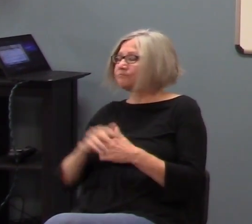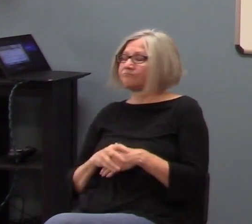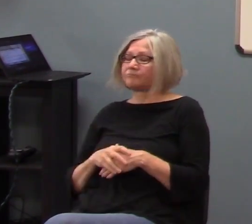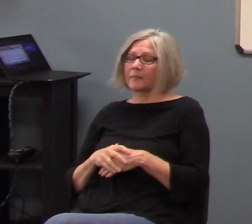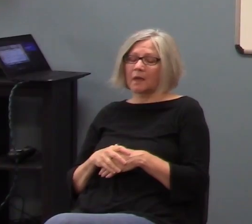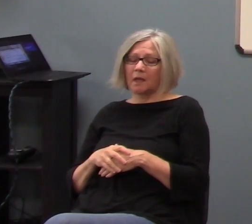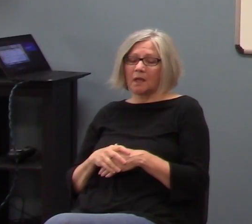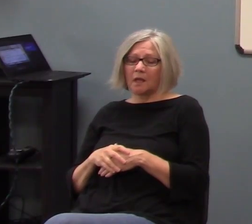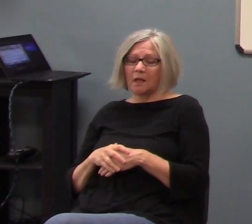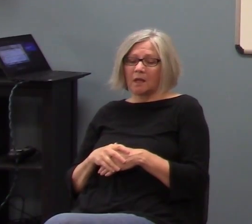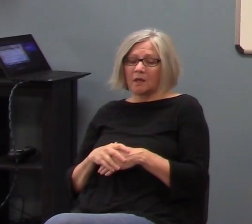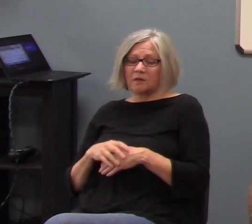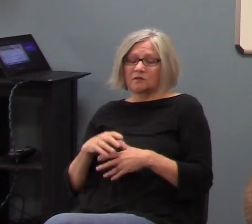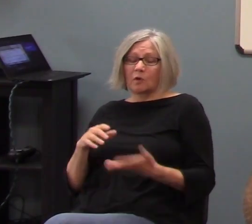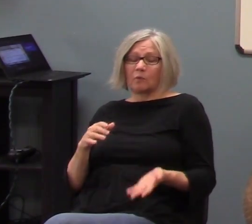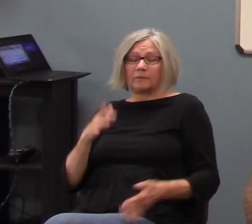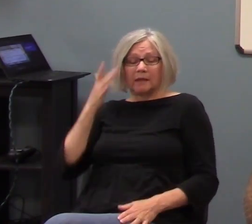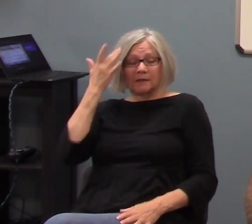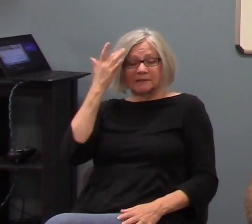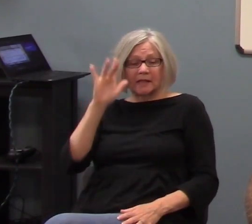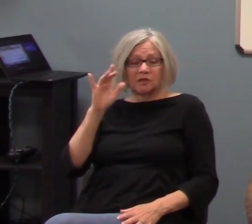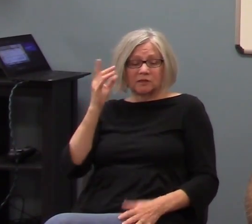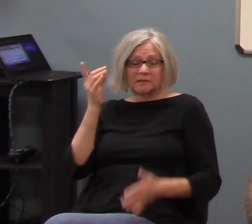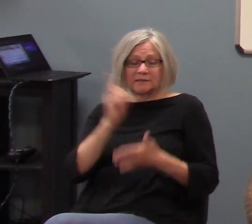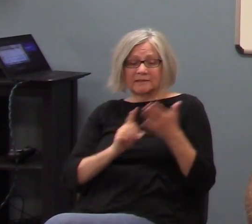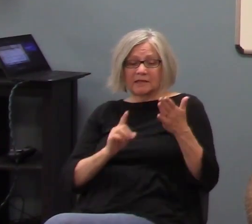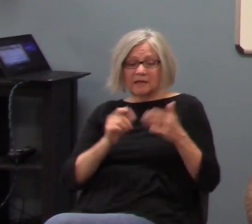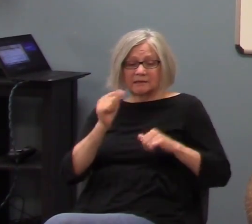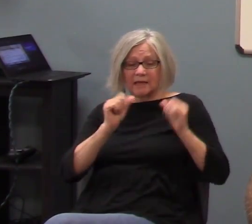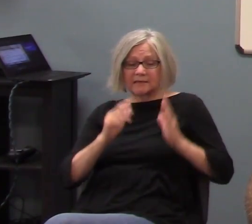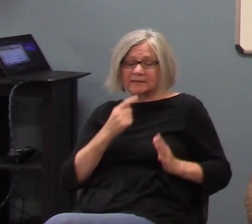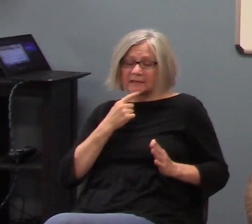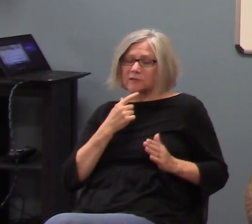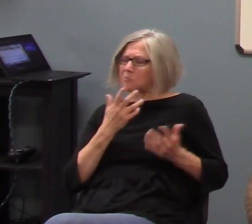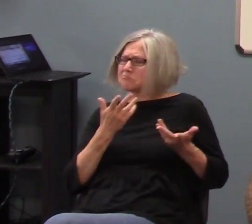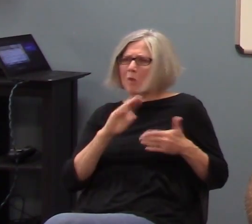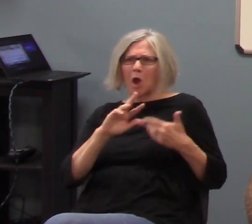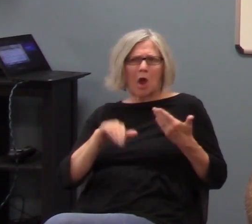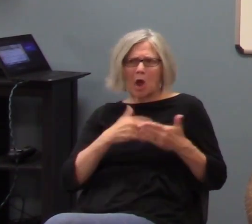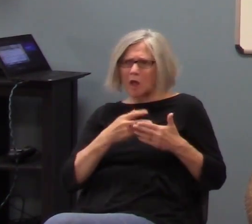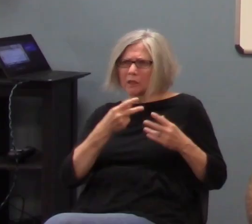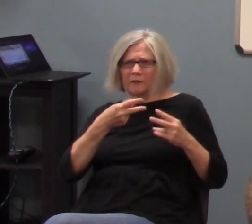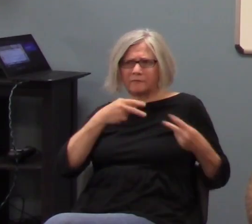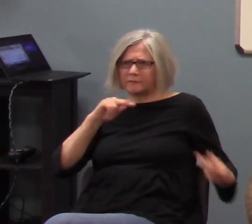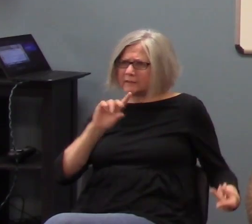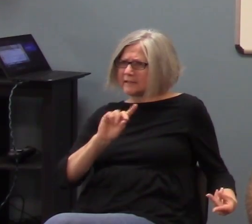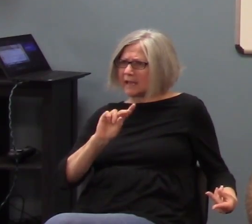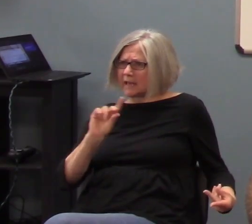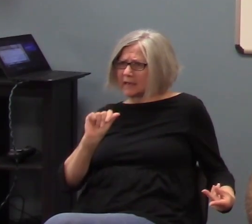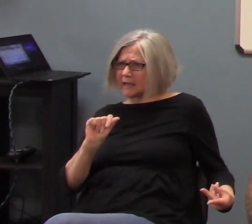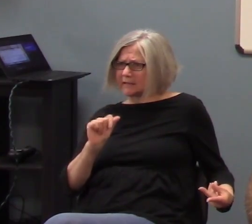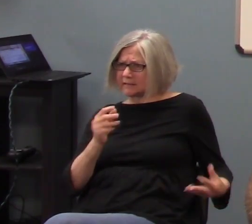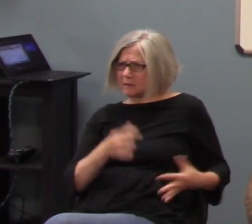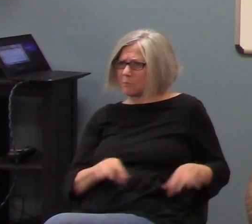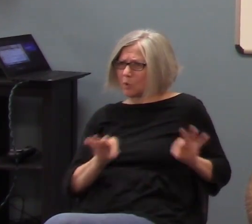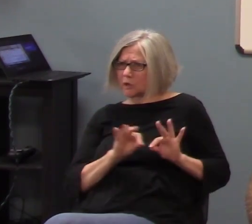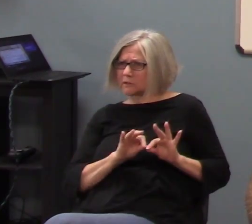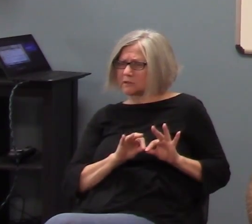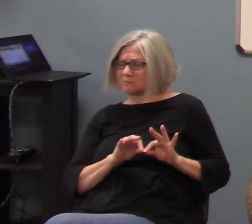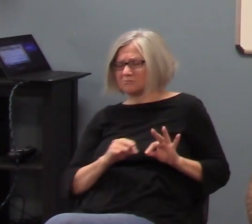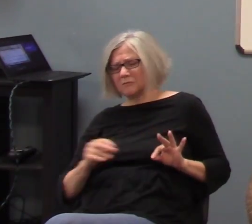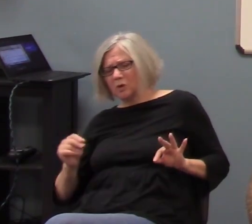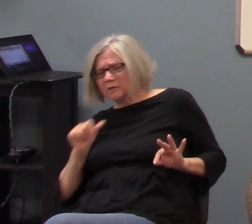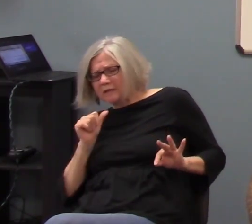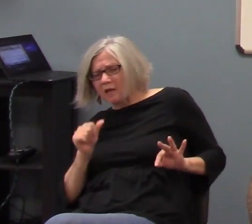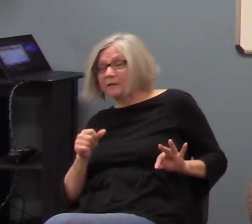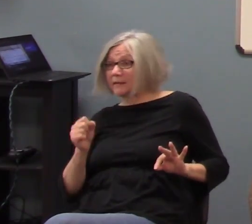this? Intelligent design scientists are like, we think the rest of this is important. And the rest of them are like, no, that's not important. And it turns out that it is